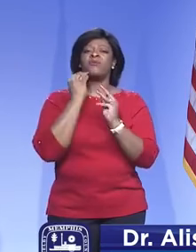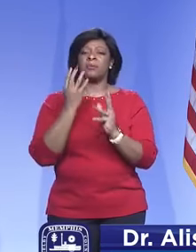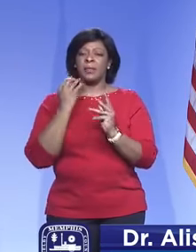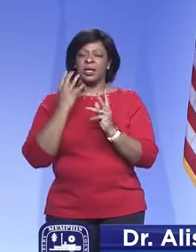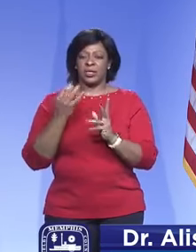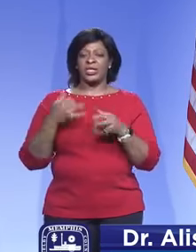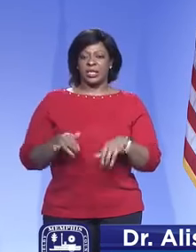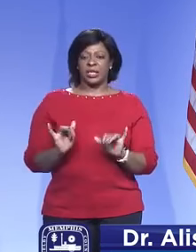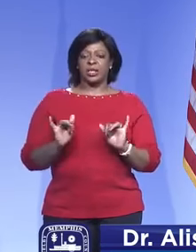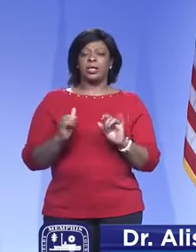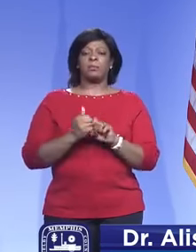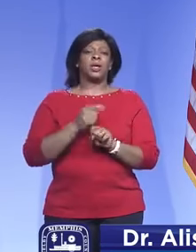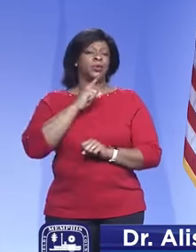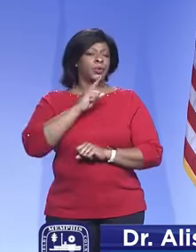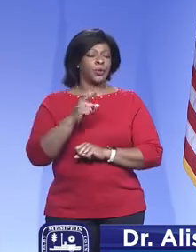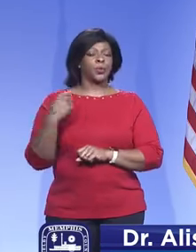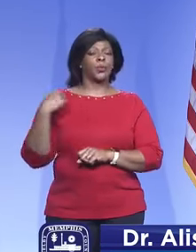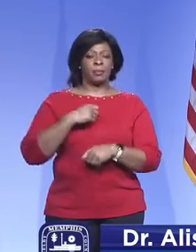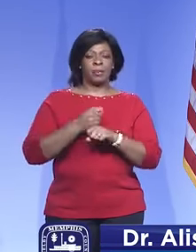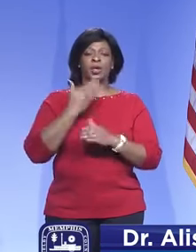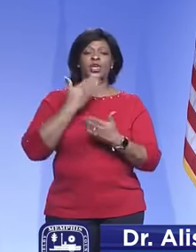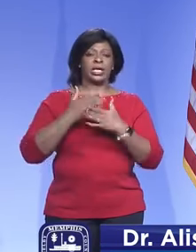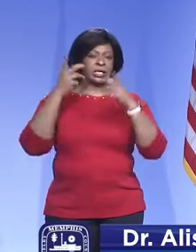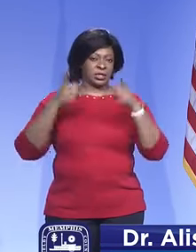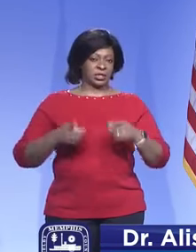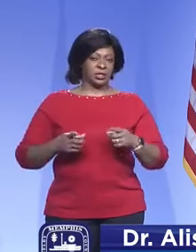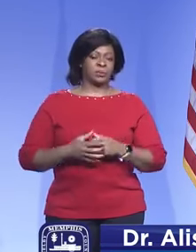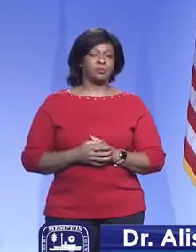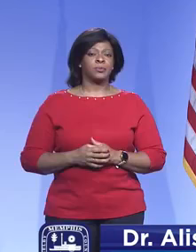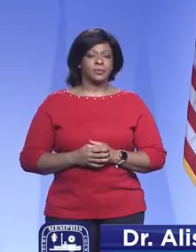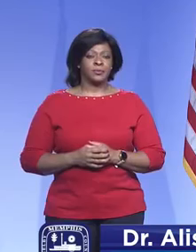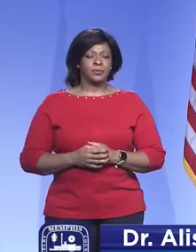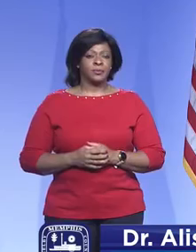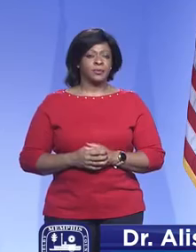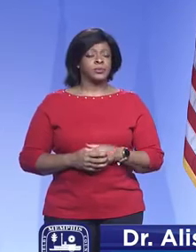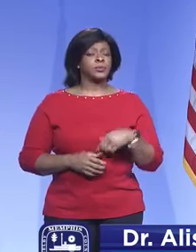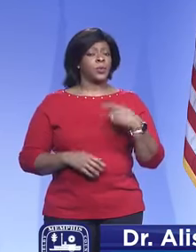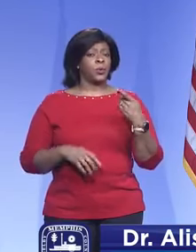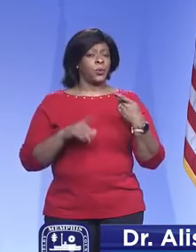information to assure that we made a sound decision. So one of the